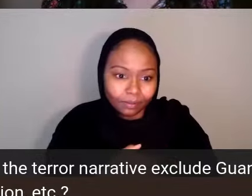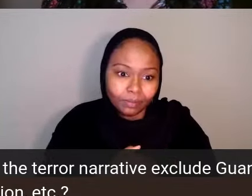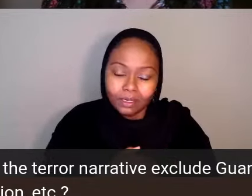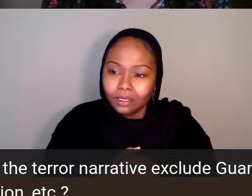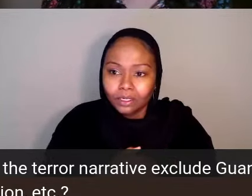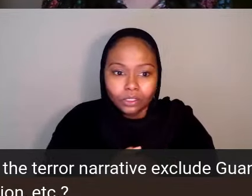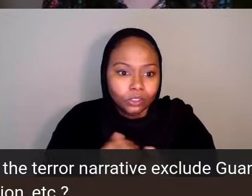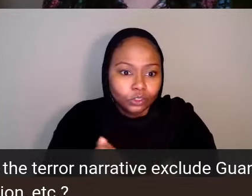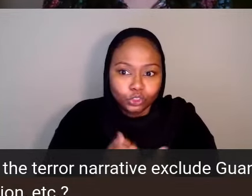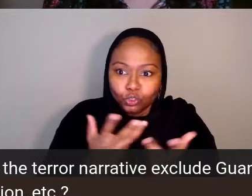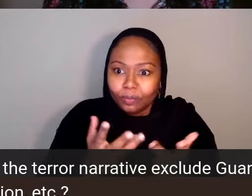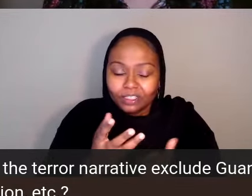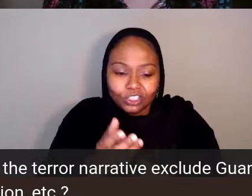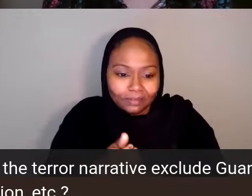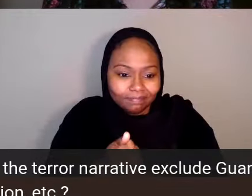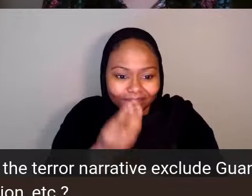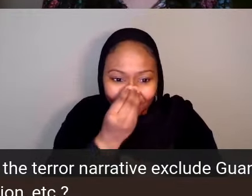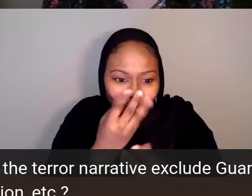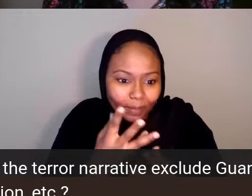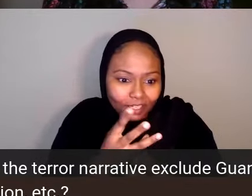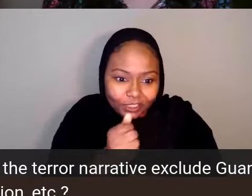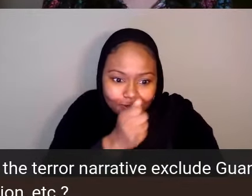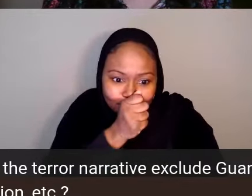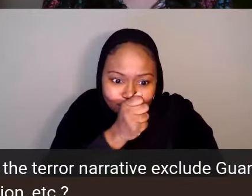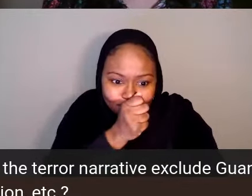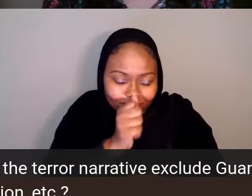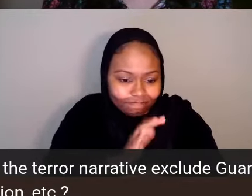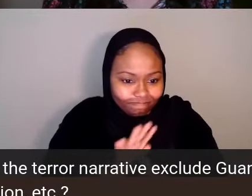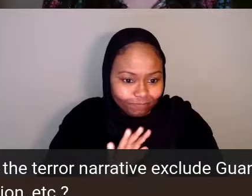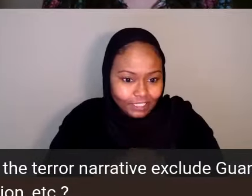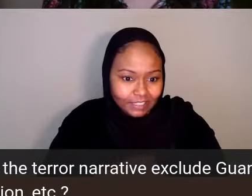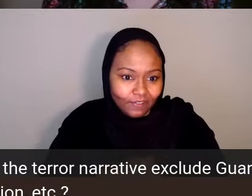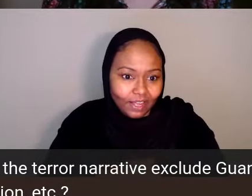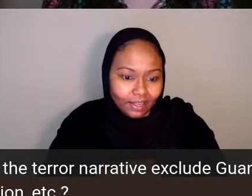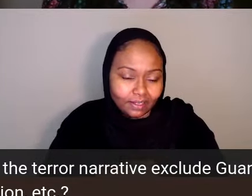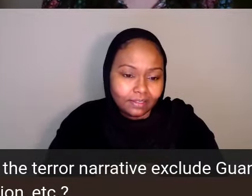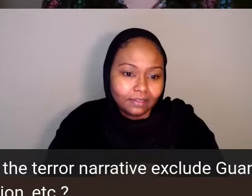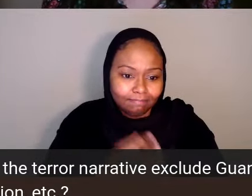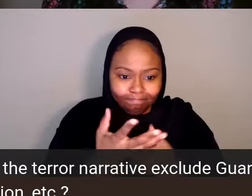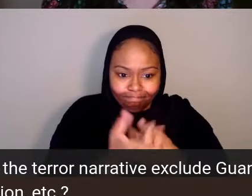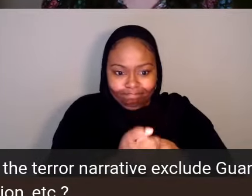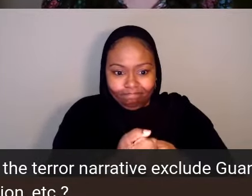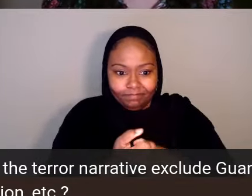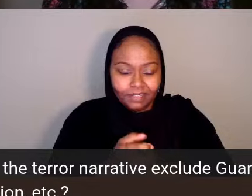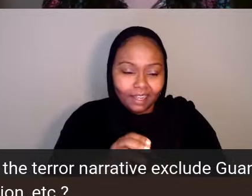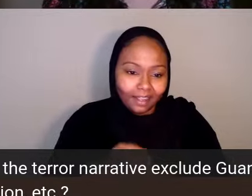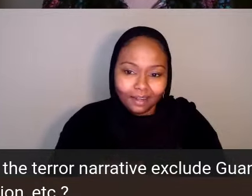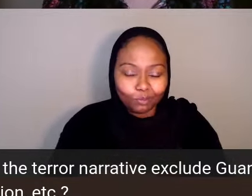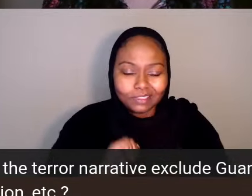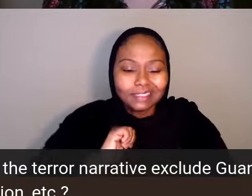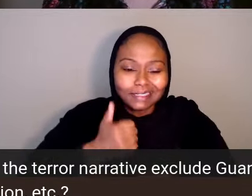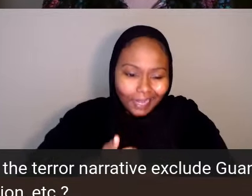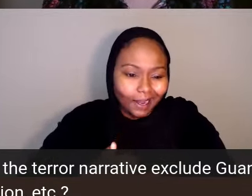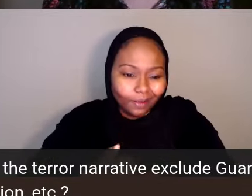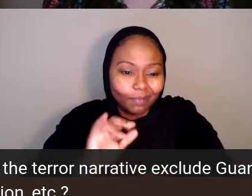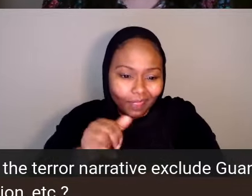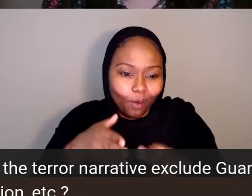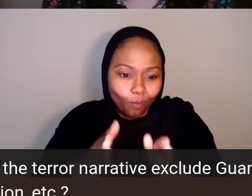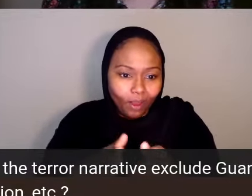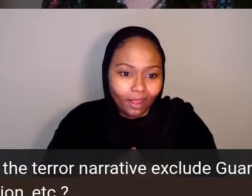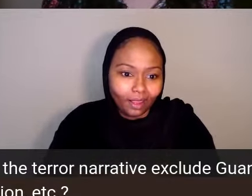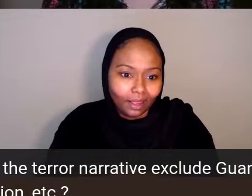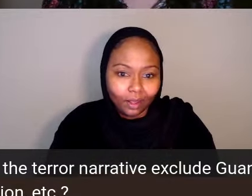remains classified despite efforts to bring information out. And it's really by design. I mean, Guantanamo was created in